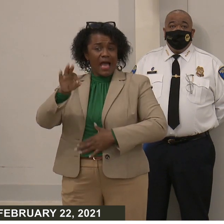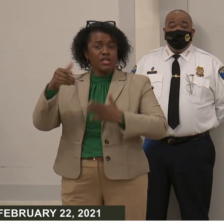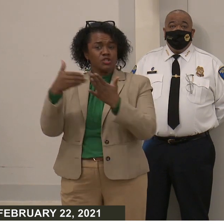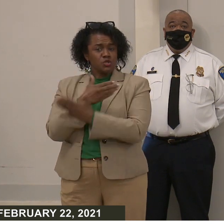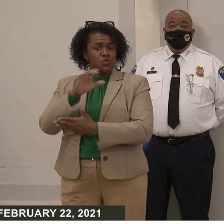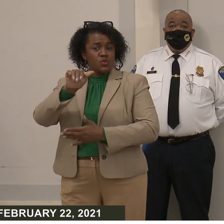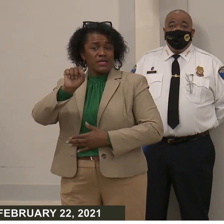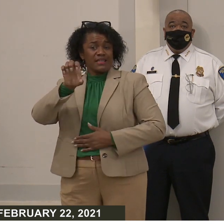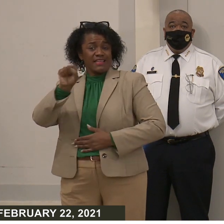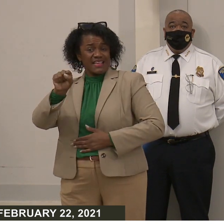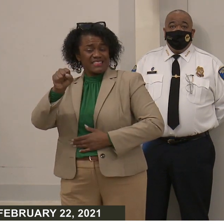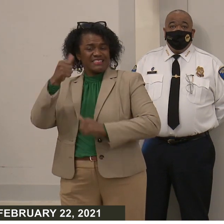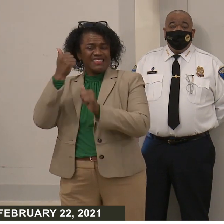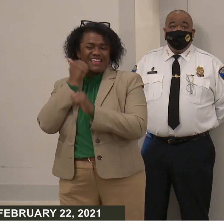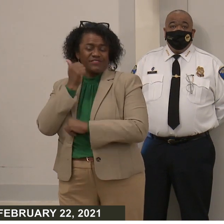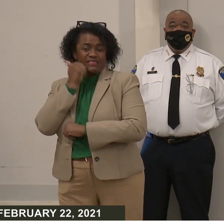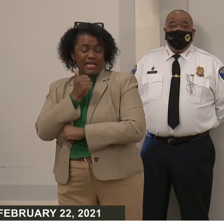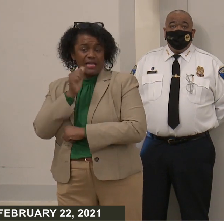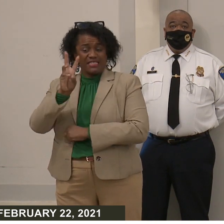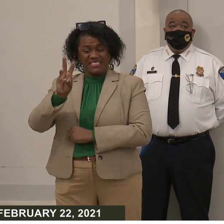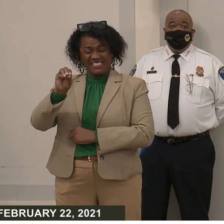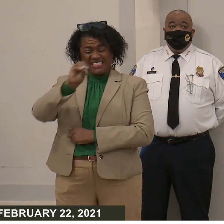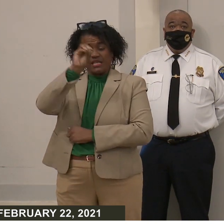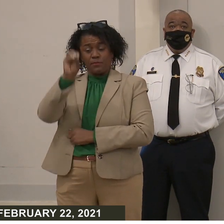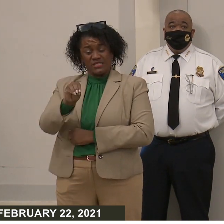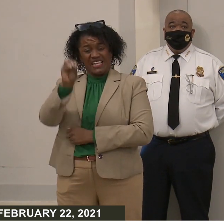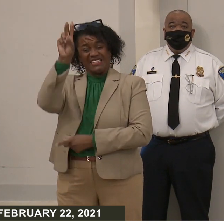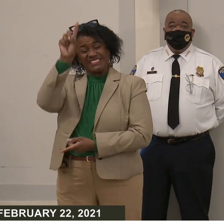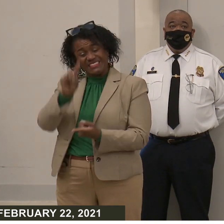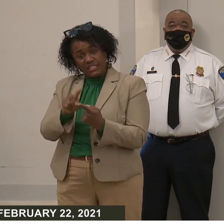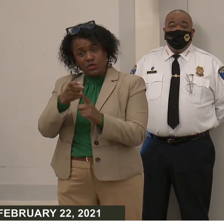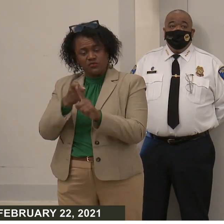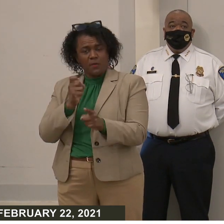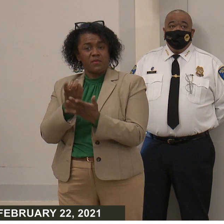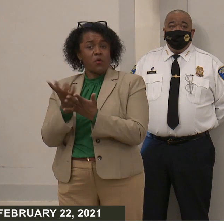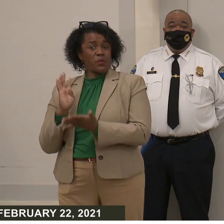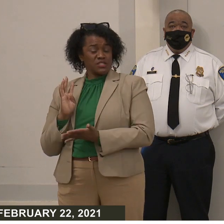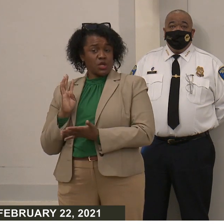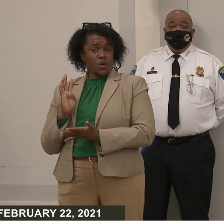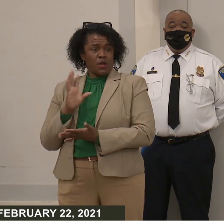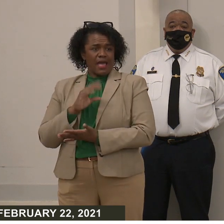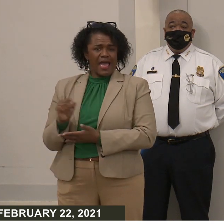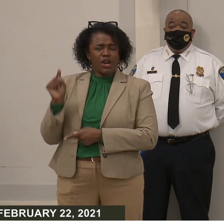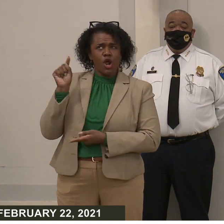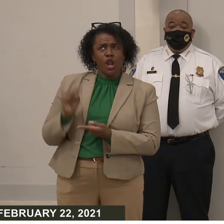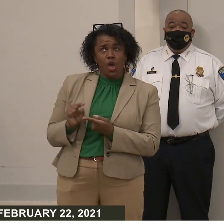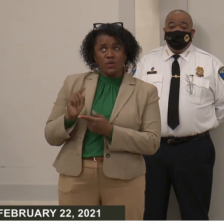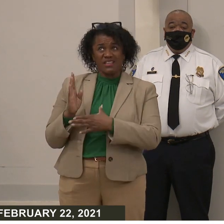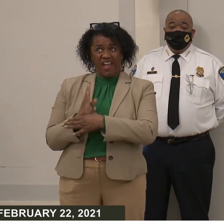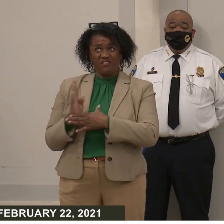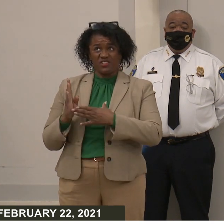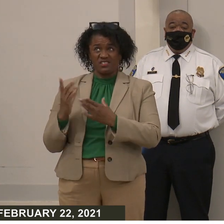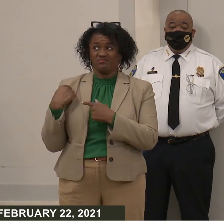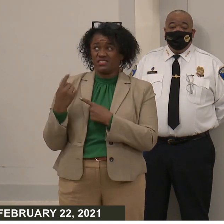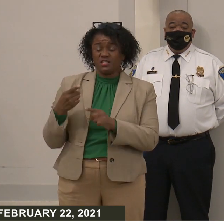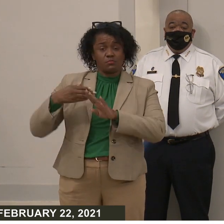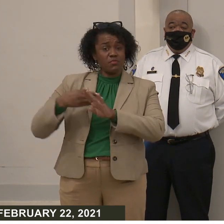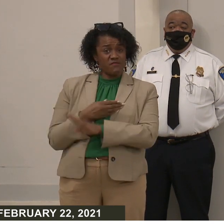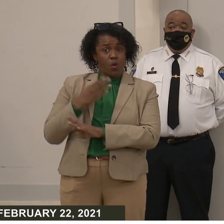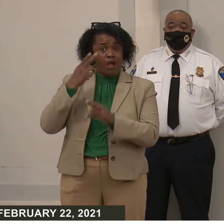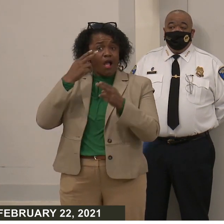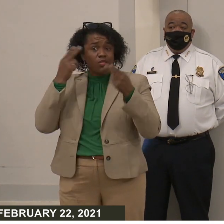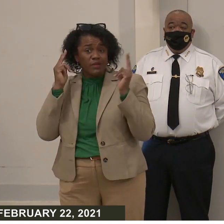day, a more than 60% decrease from where we were 4 weeks ago, and our lowest average since before Halloween of